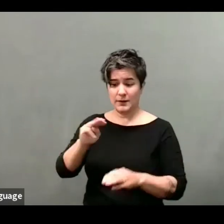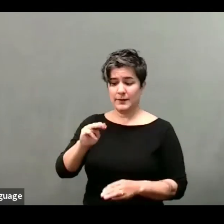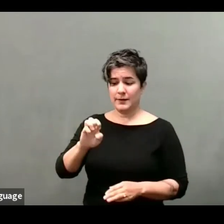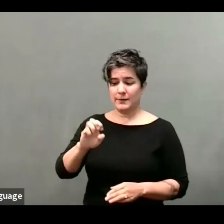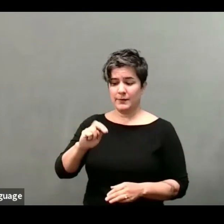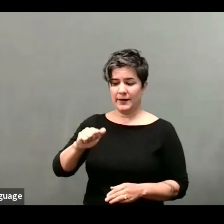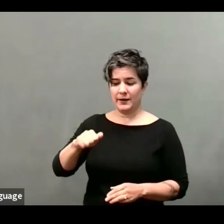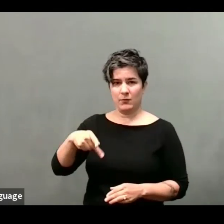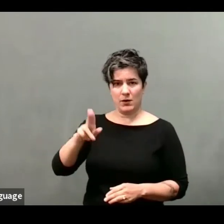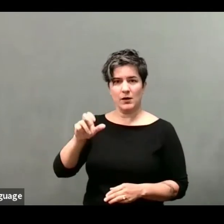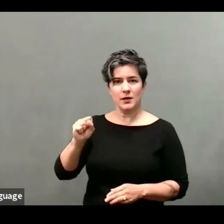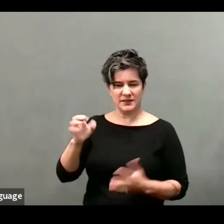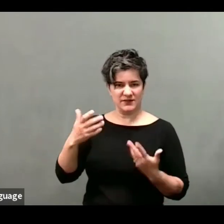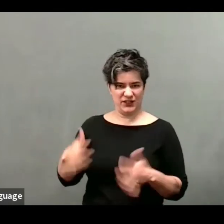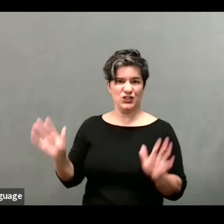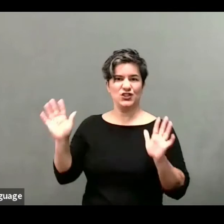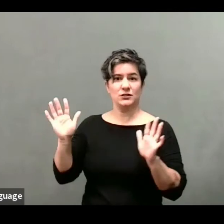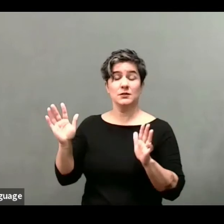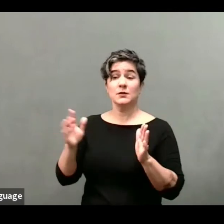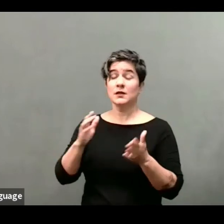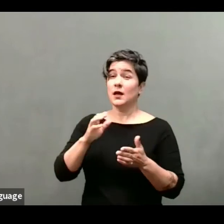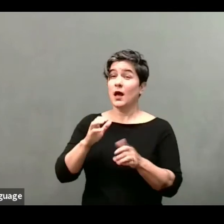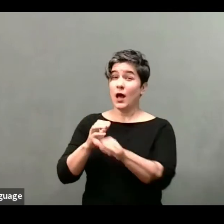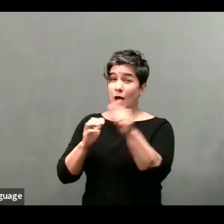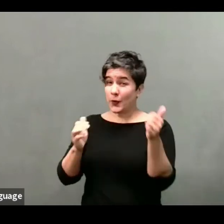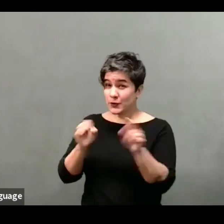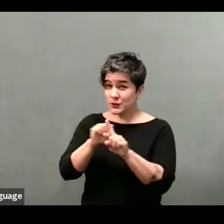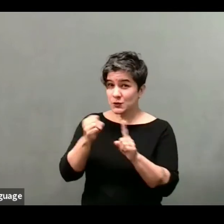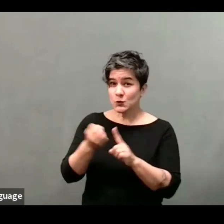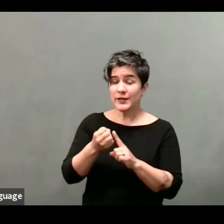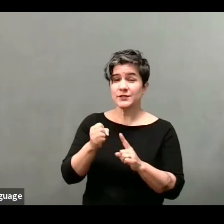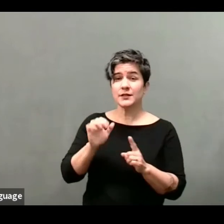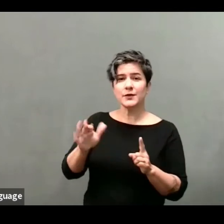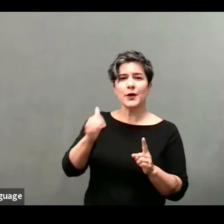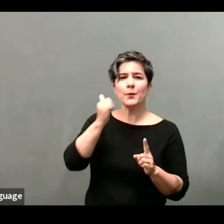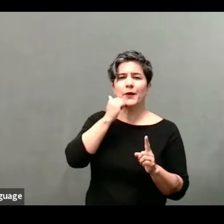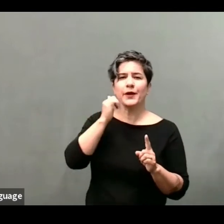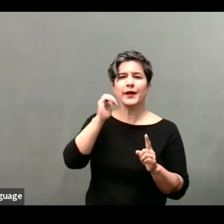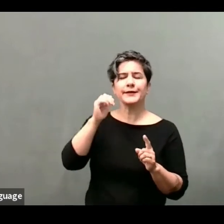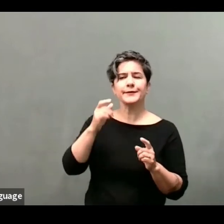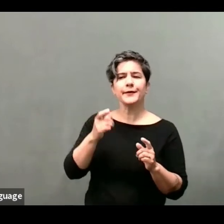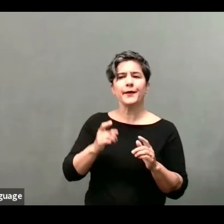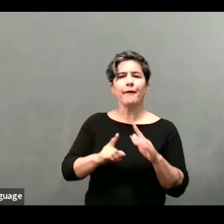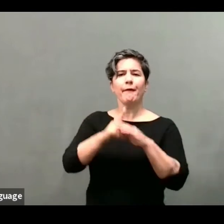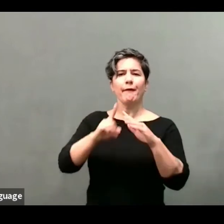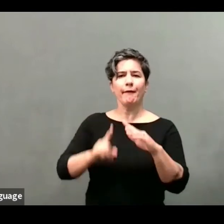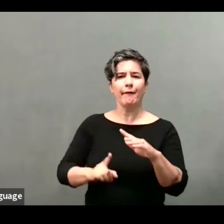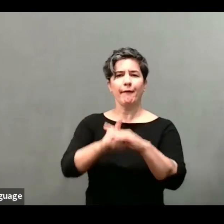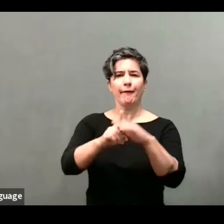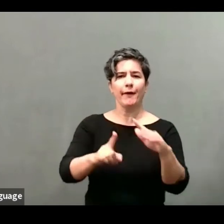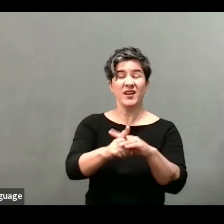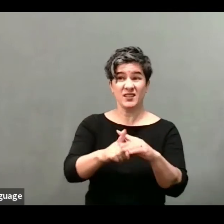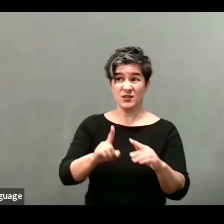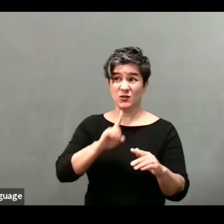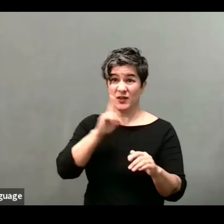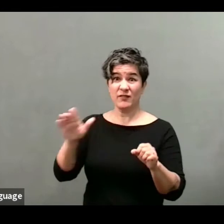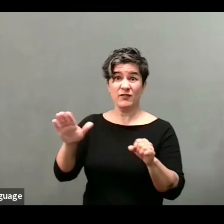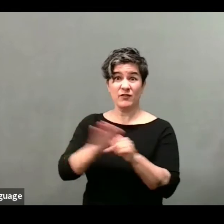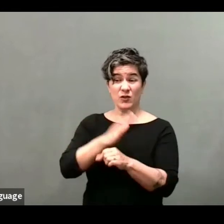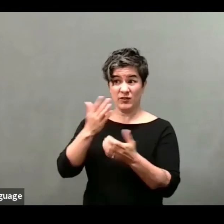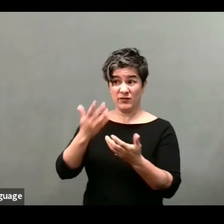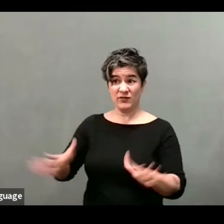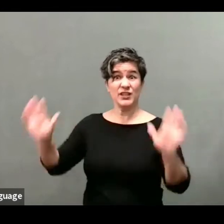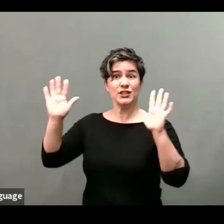just become so irregular and so infrequent that they're not truly in menopause